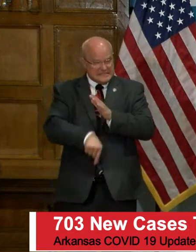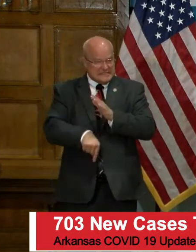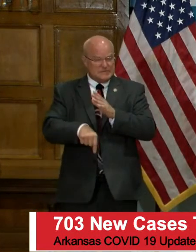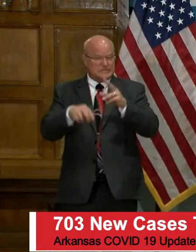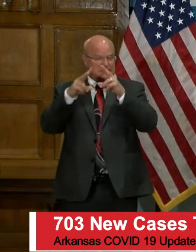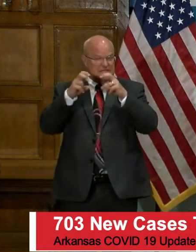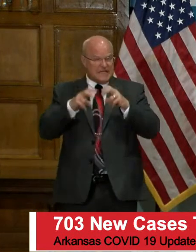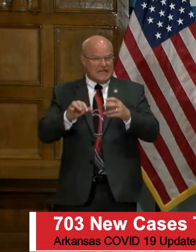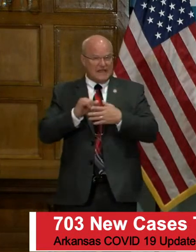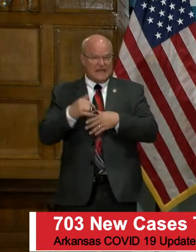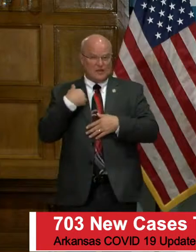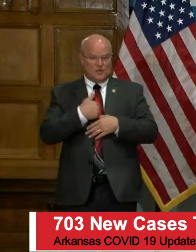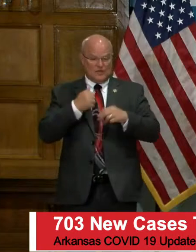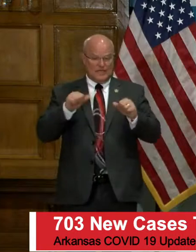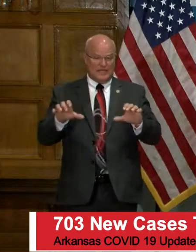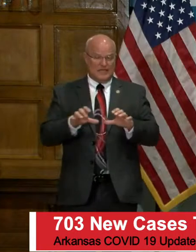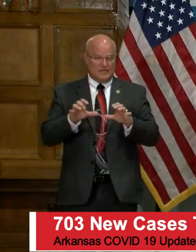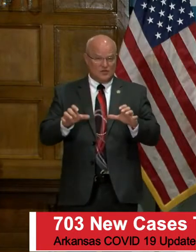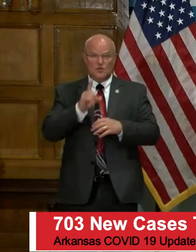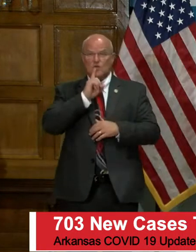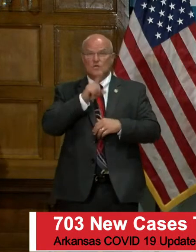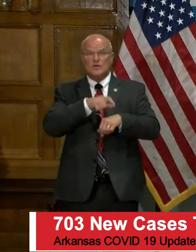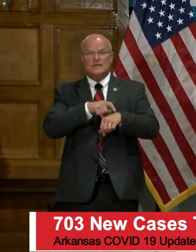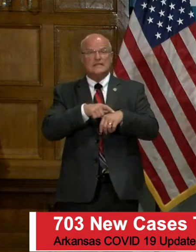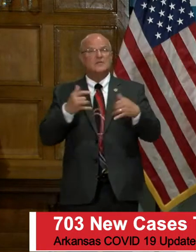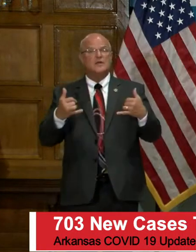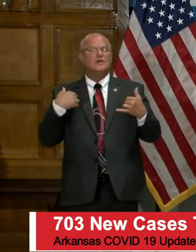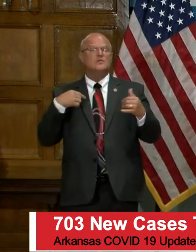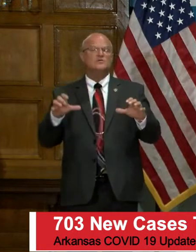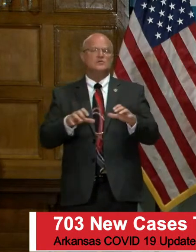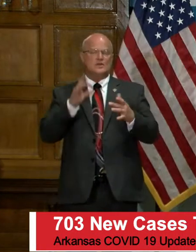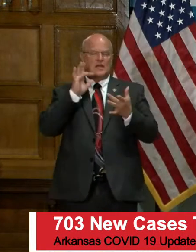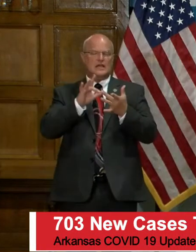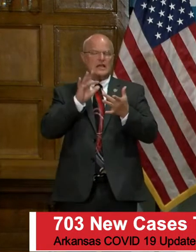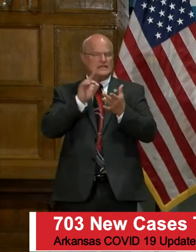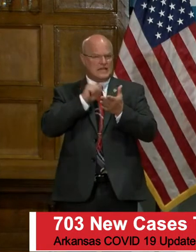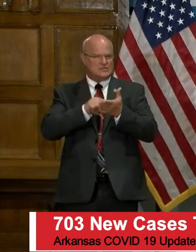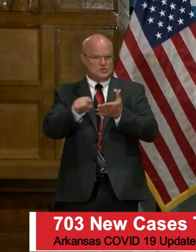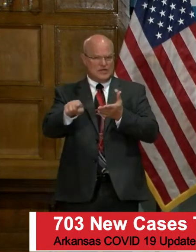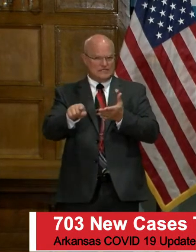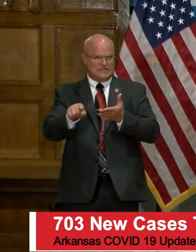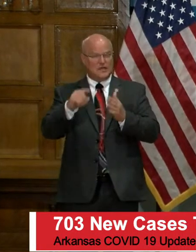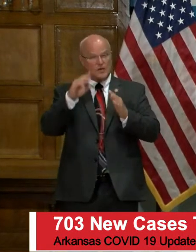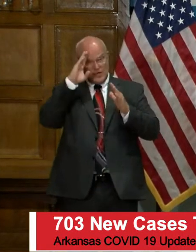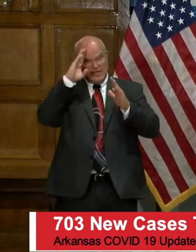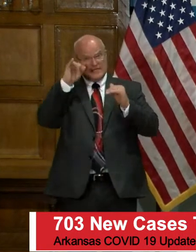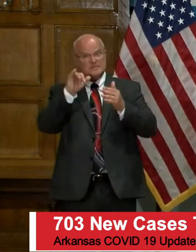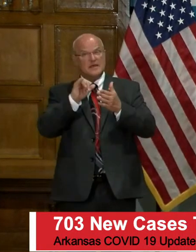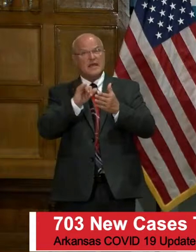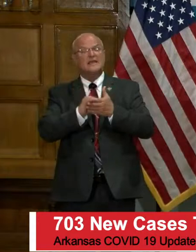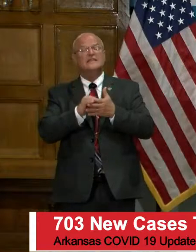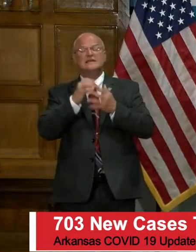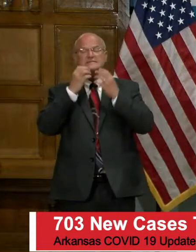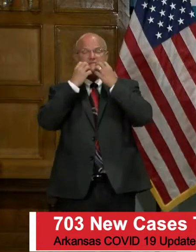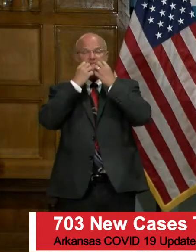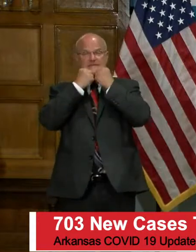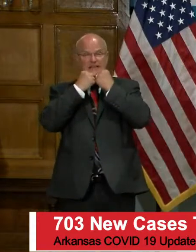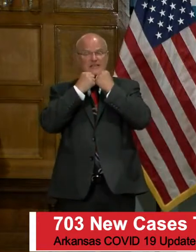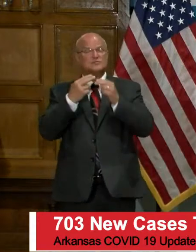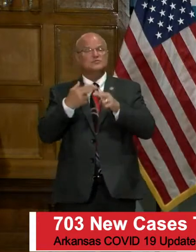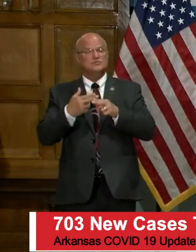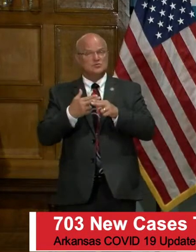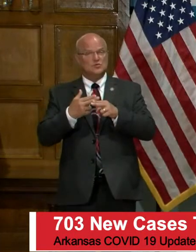level of analysis than we're able to do in real time as we're doing our contact tracing, and we expect that to be very valuable to